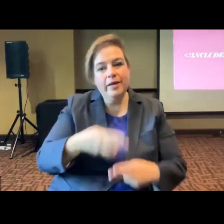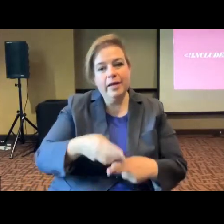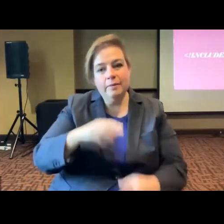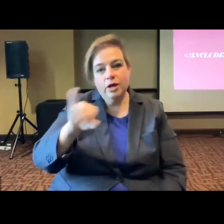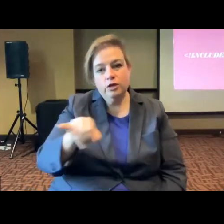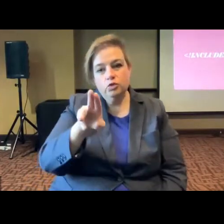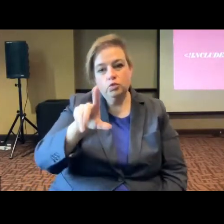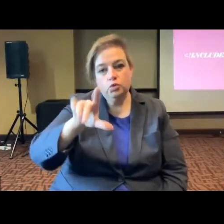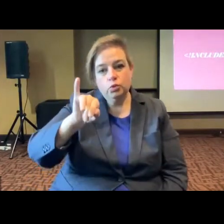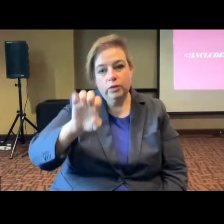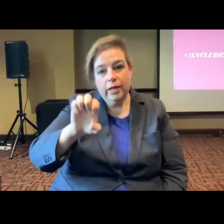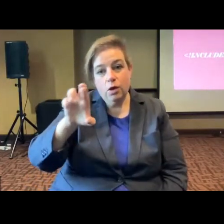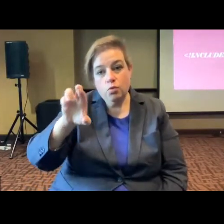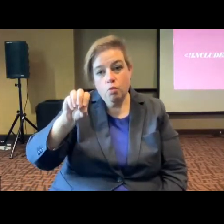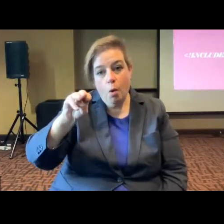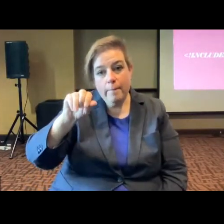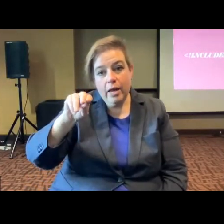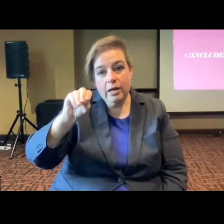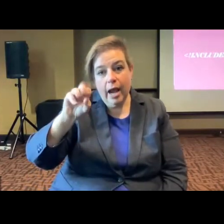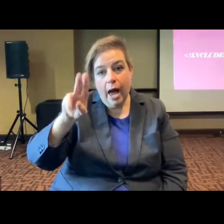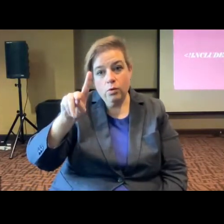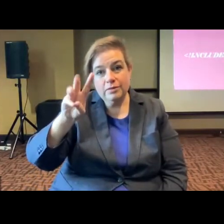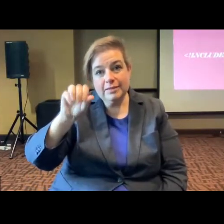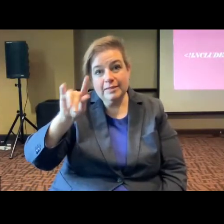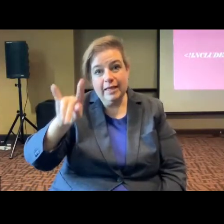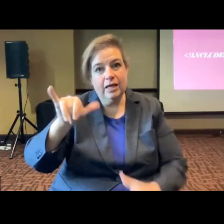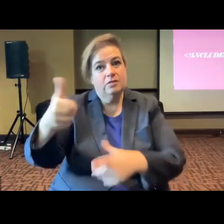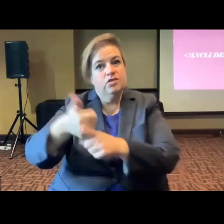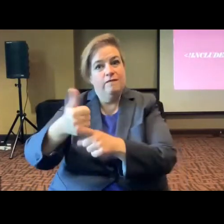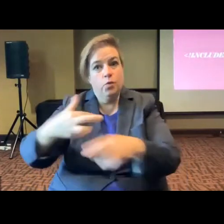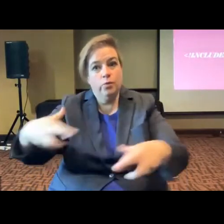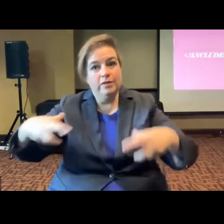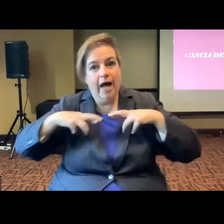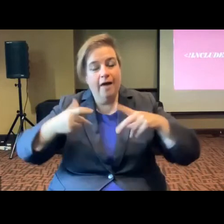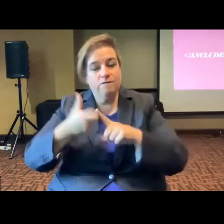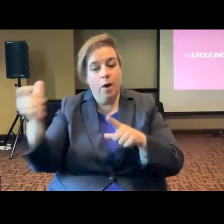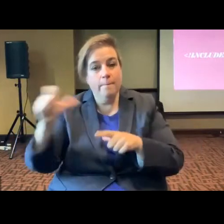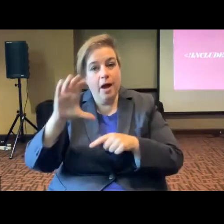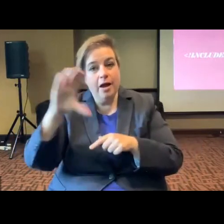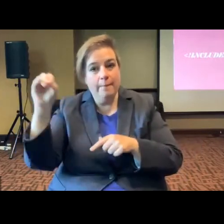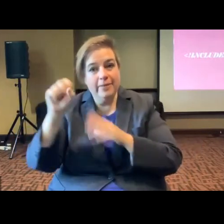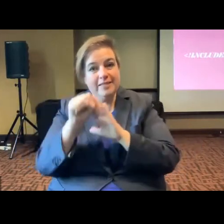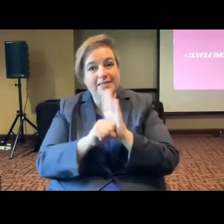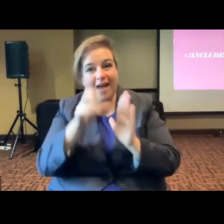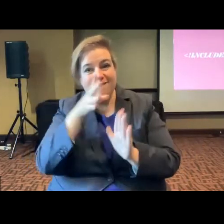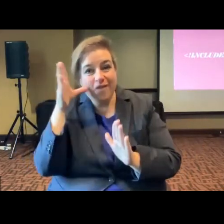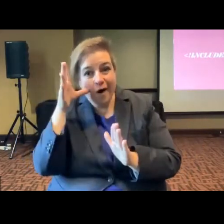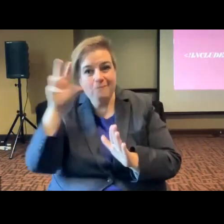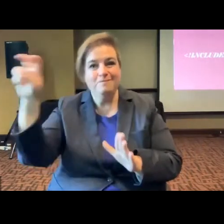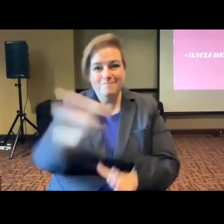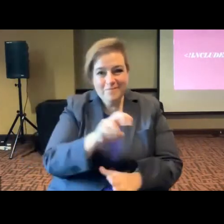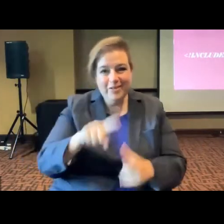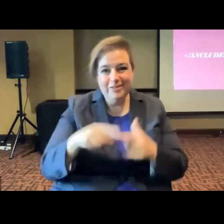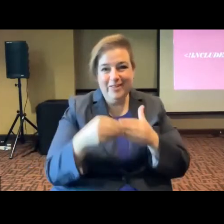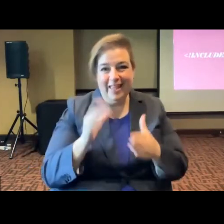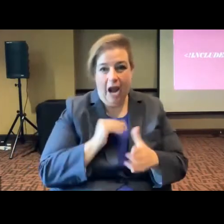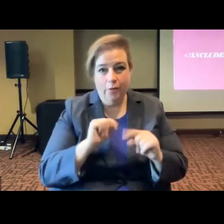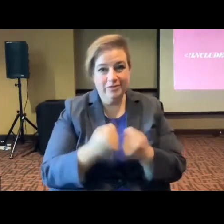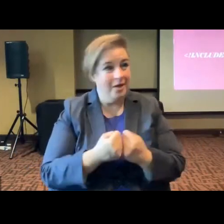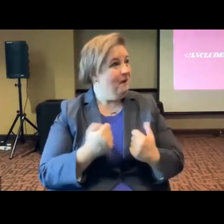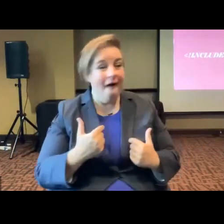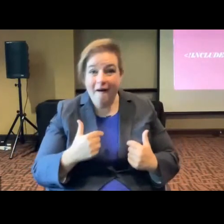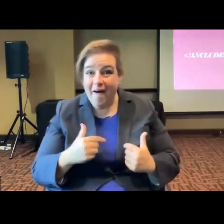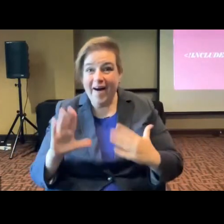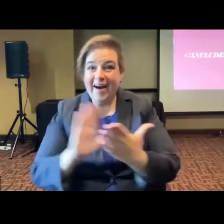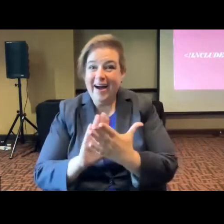Julie Romanowski retired from State Farm in order to lead our team. So we're really, really